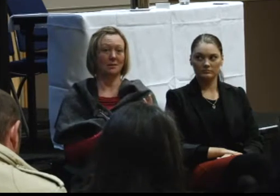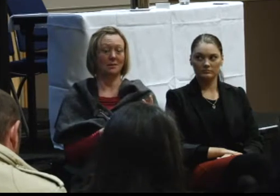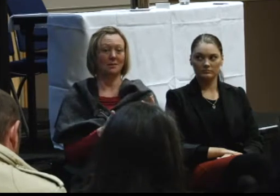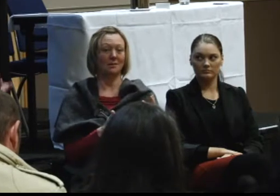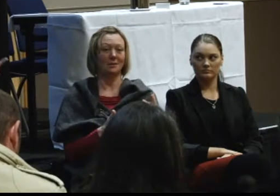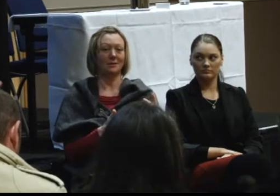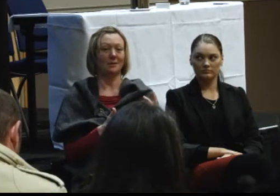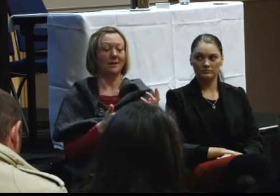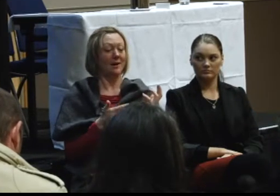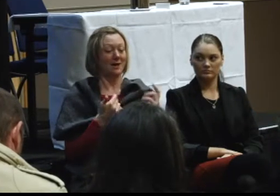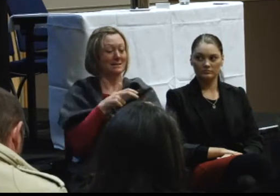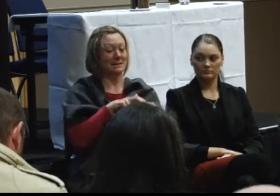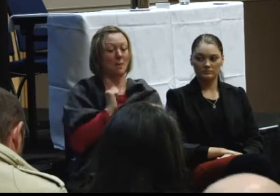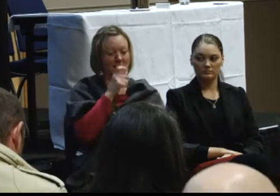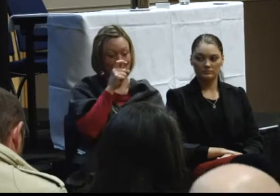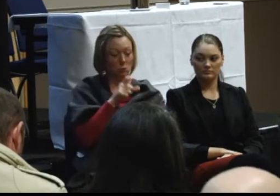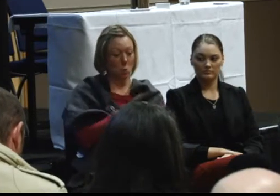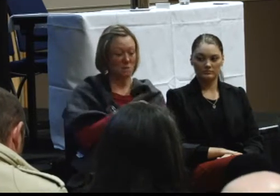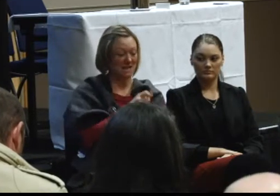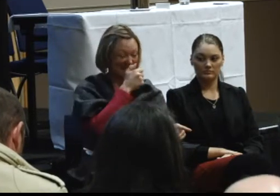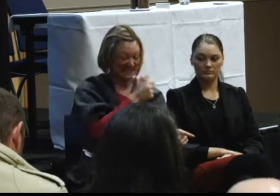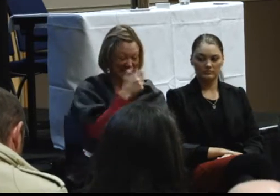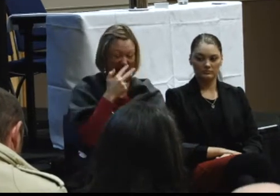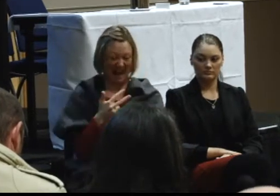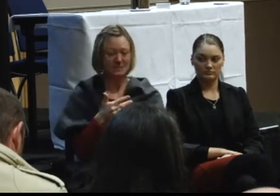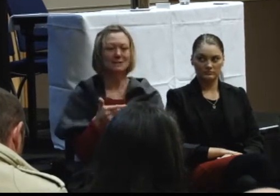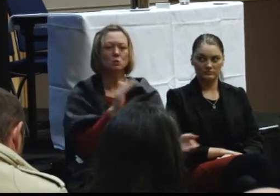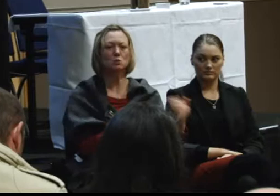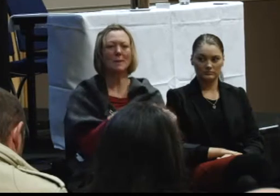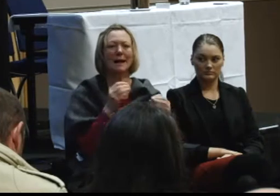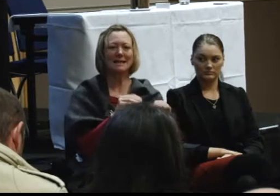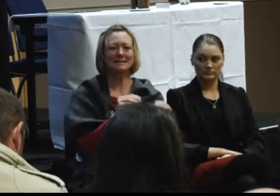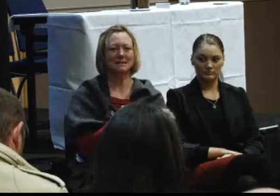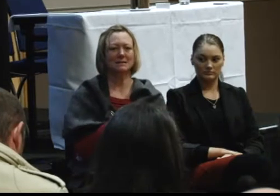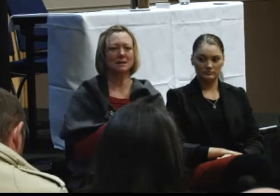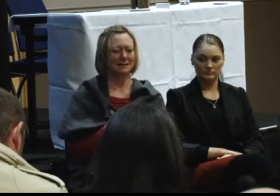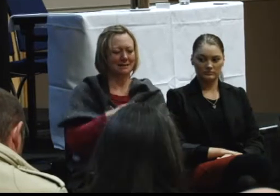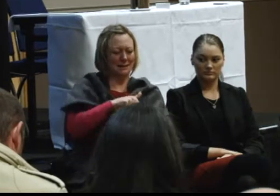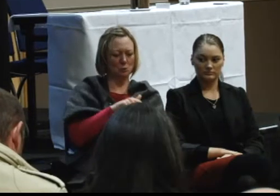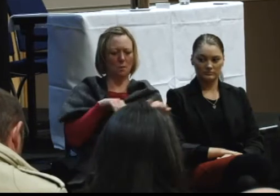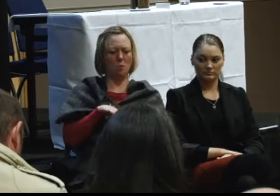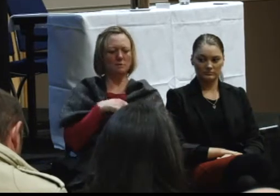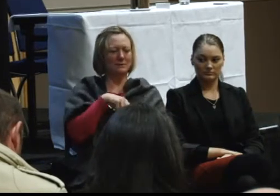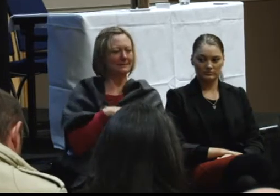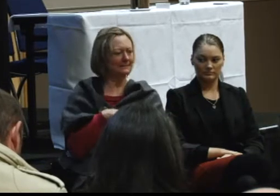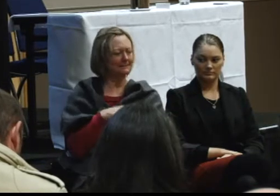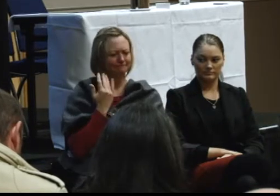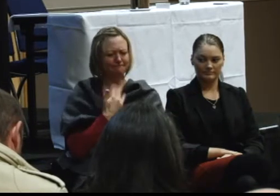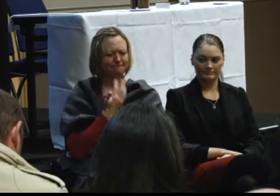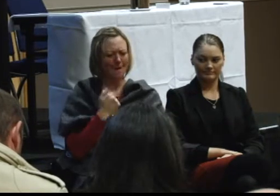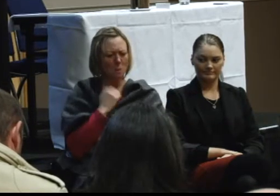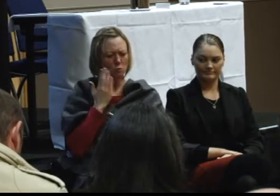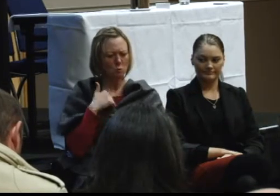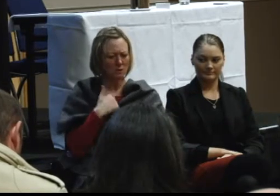daughter's swimming lessons, who are sort of 6 and 8, and I'm sitting there going, oh, you know, we really need to do something about digital citizenship at our school.